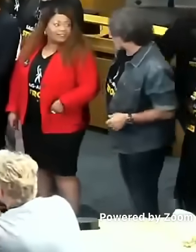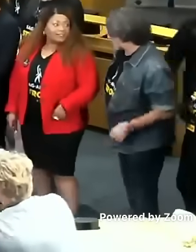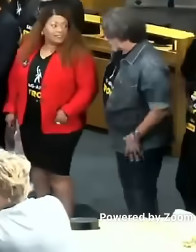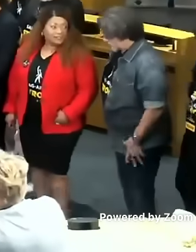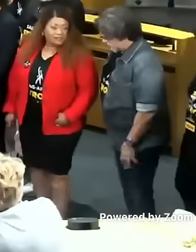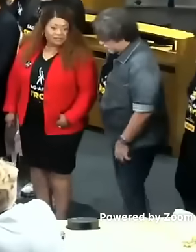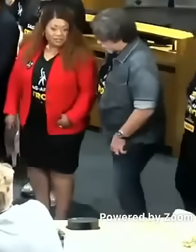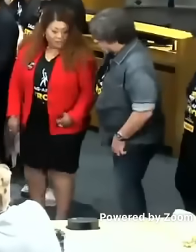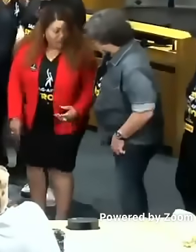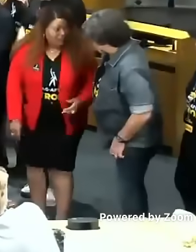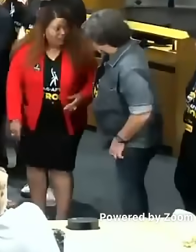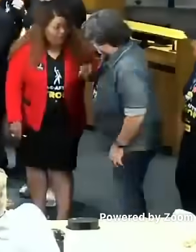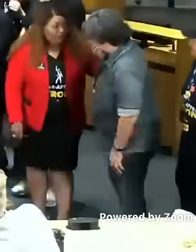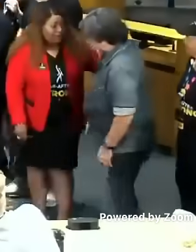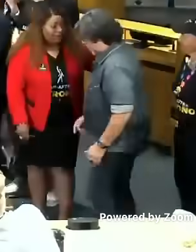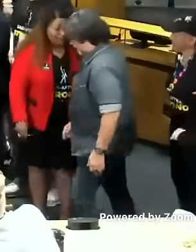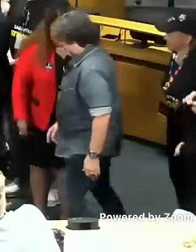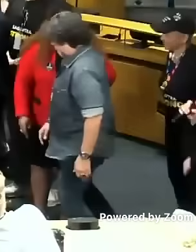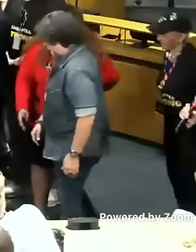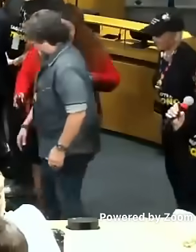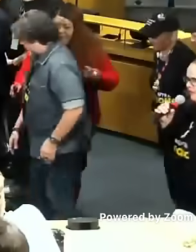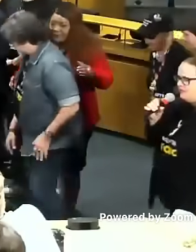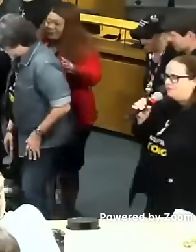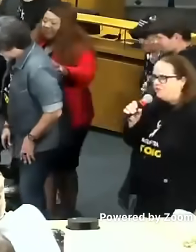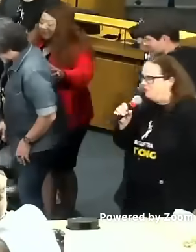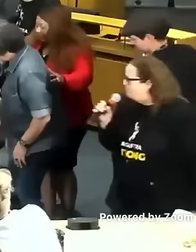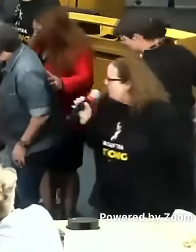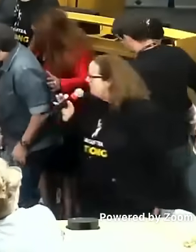Yeah, kill the live stream. Thank you. We just want to.